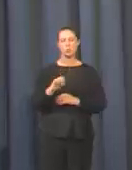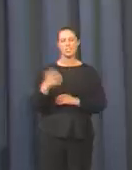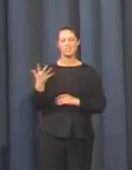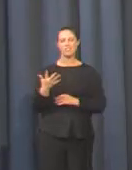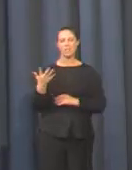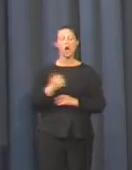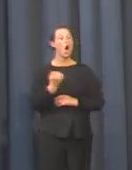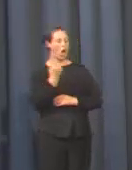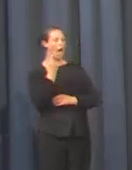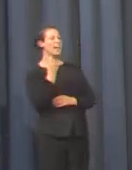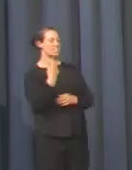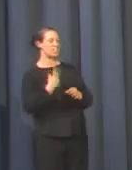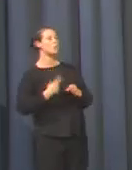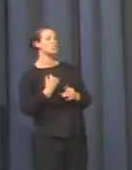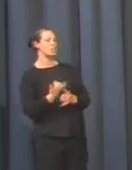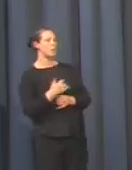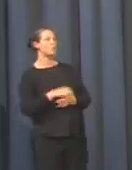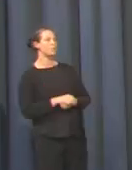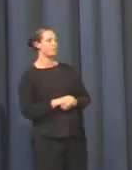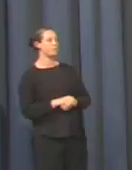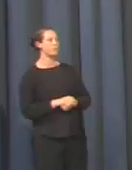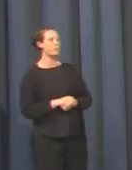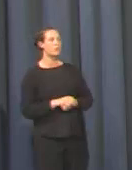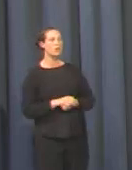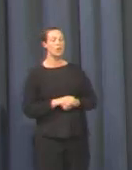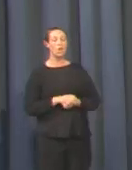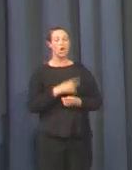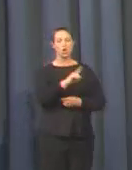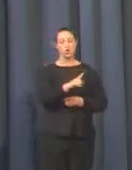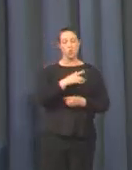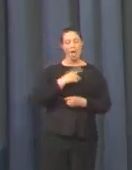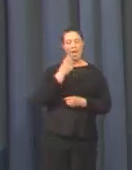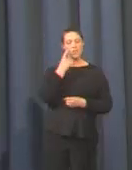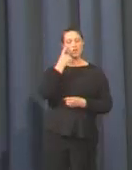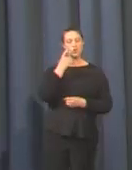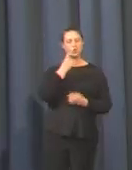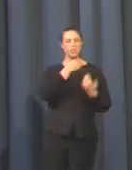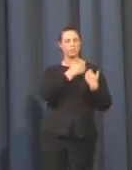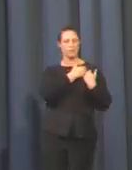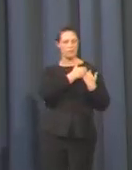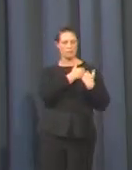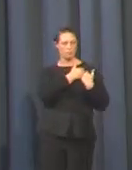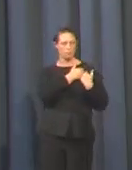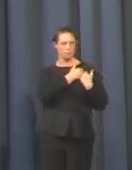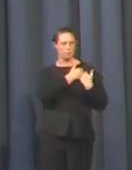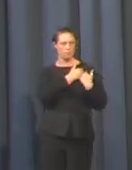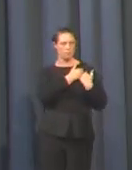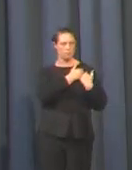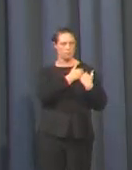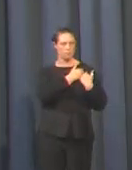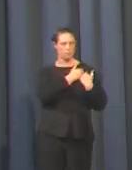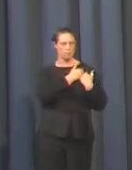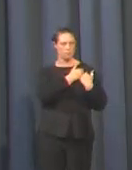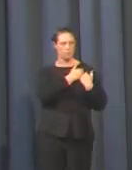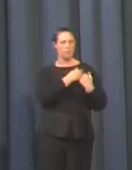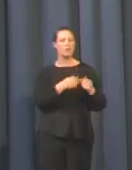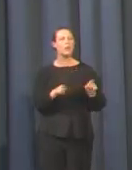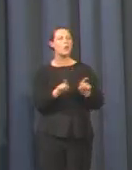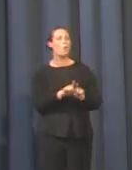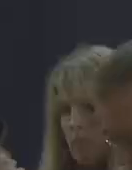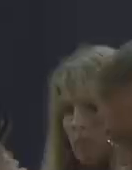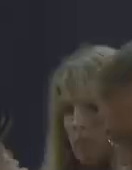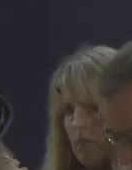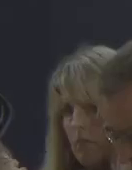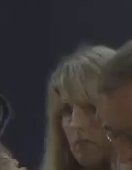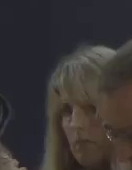2015. Oh, yes, I understand your question. Okay, so you have a duty of care, and you have a duty of